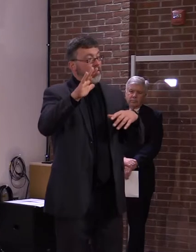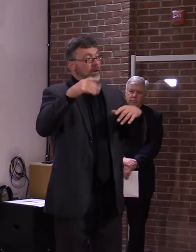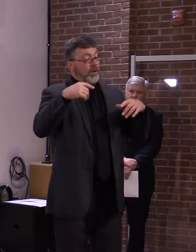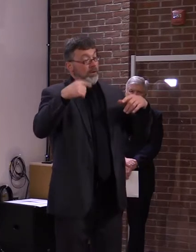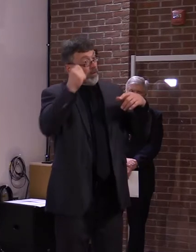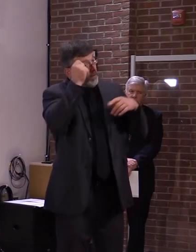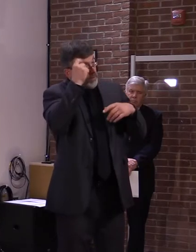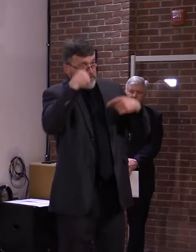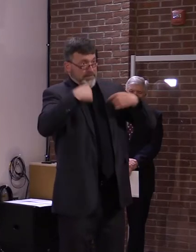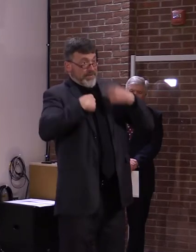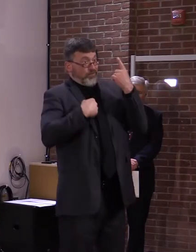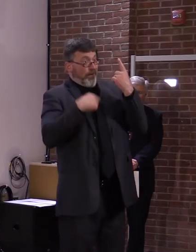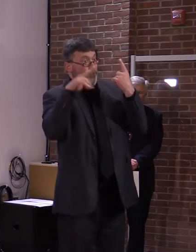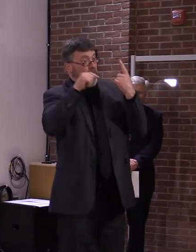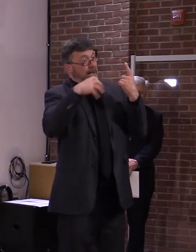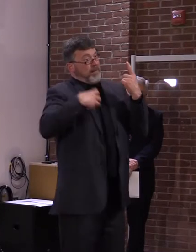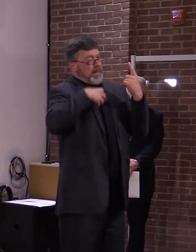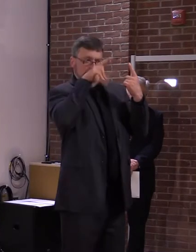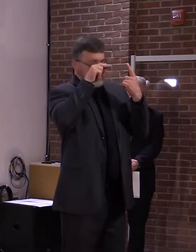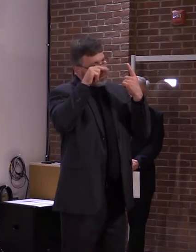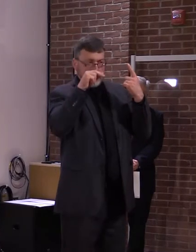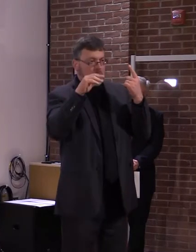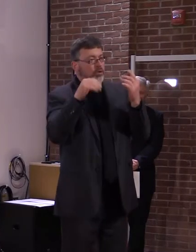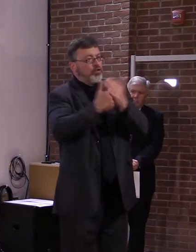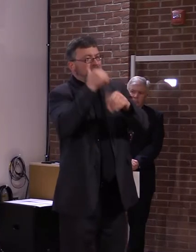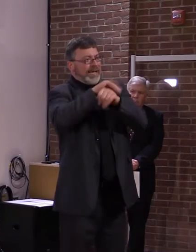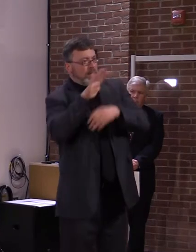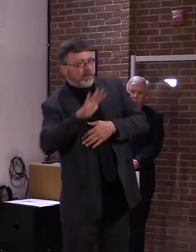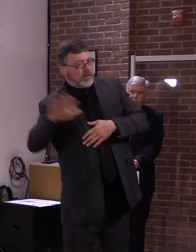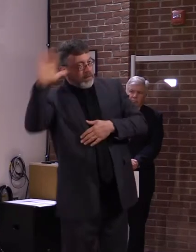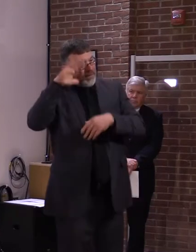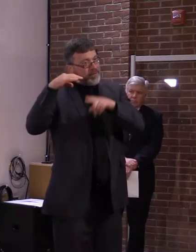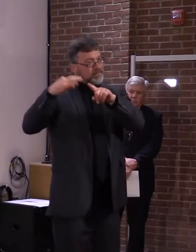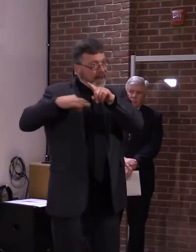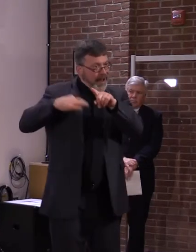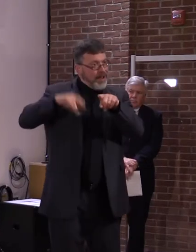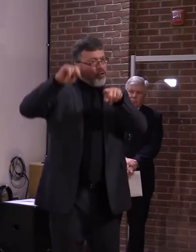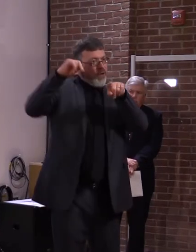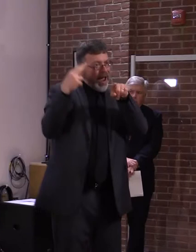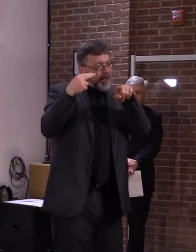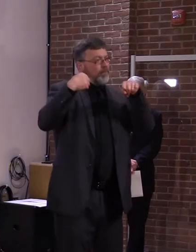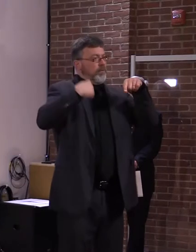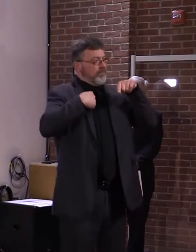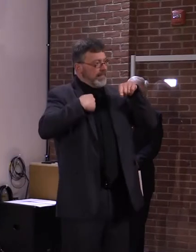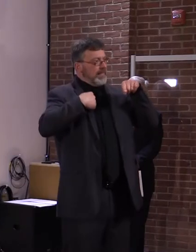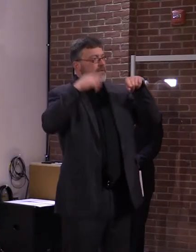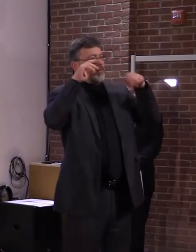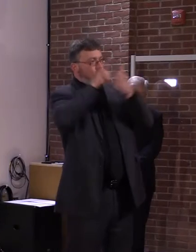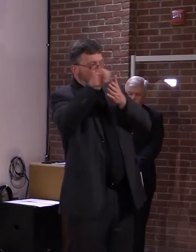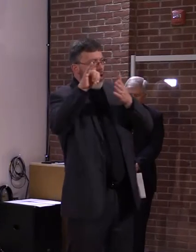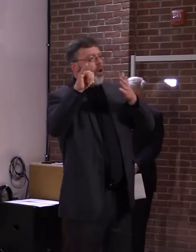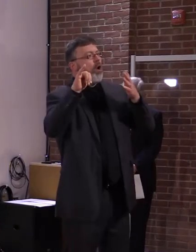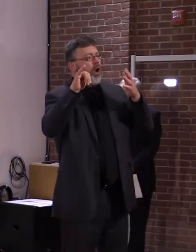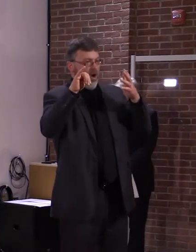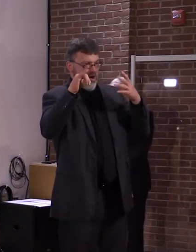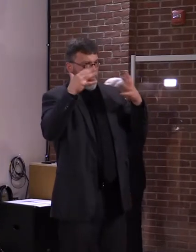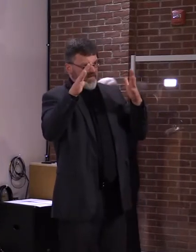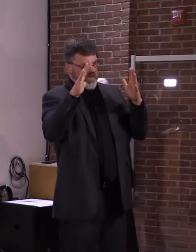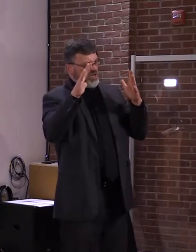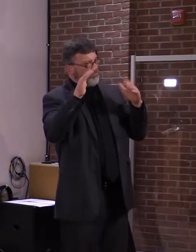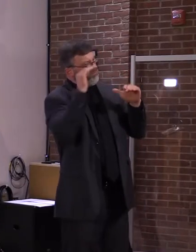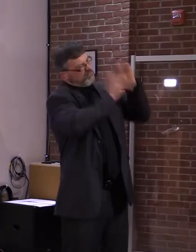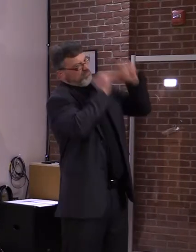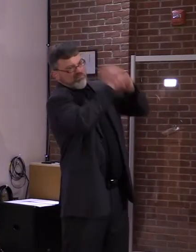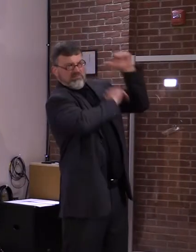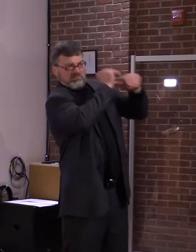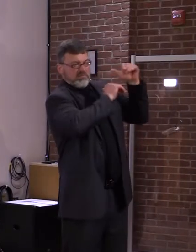our vaccine, if we have extra, with our neighbors to the north to get to a point where